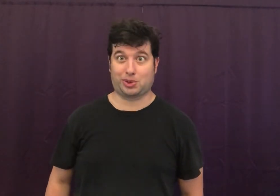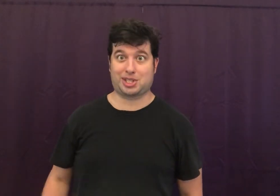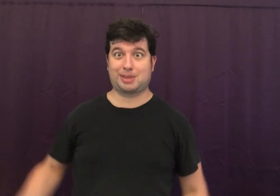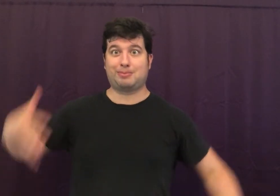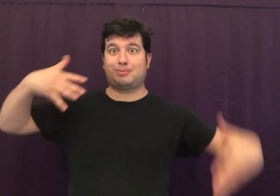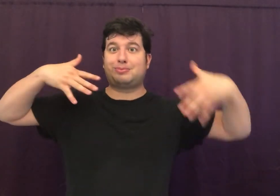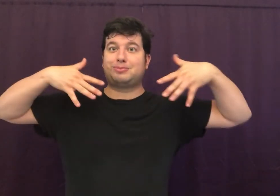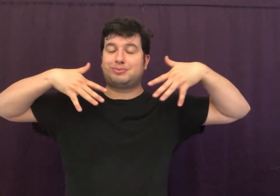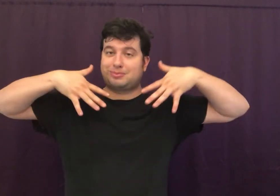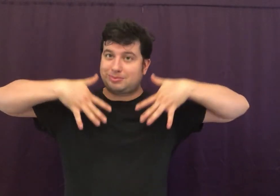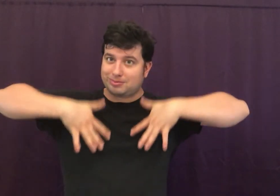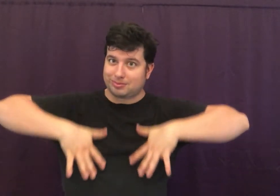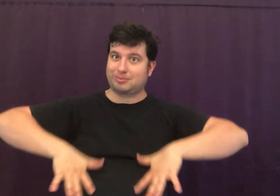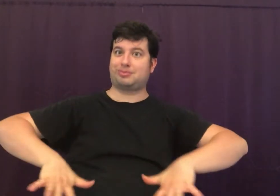clothes.